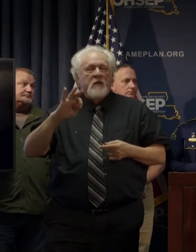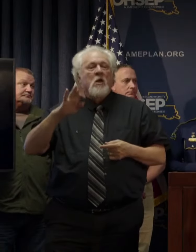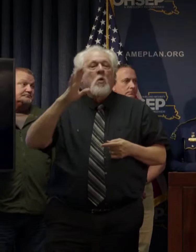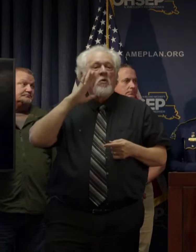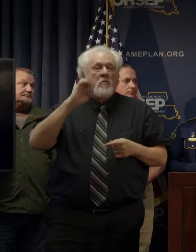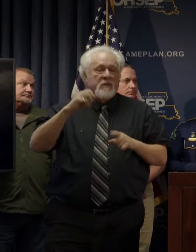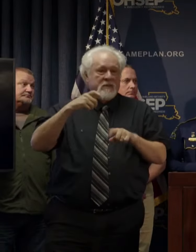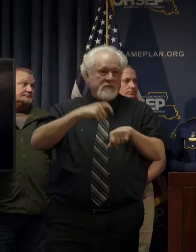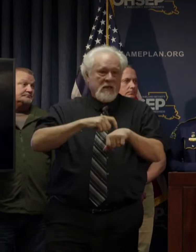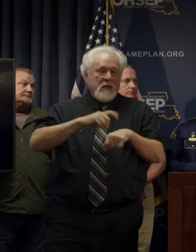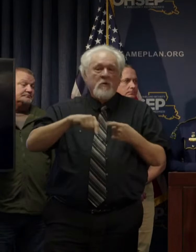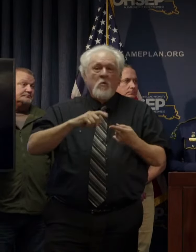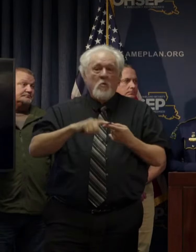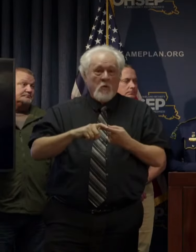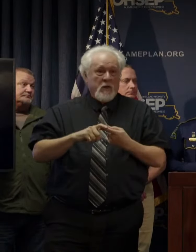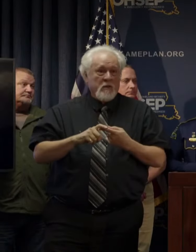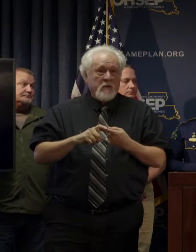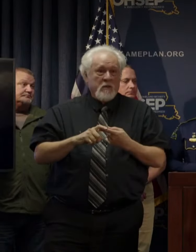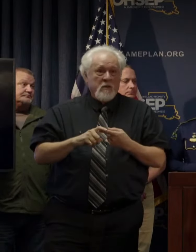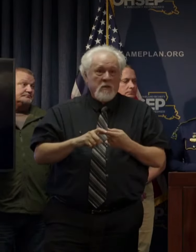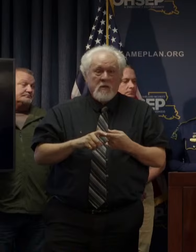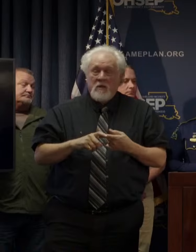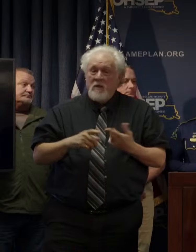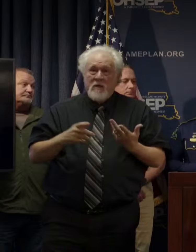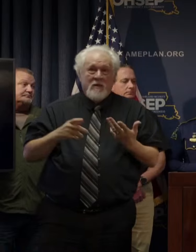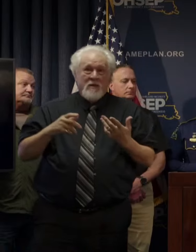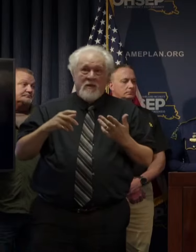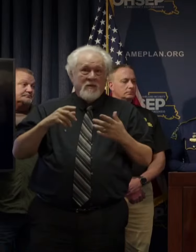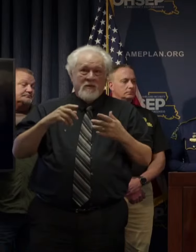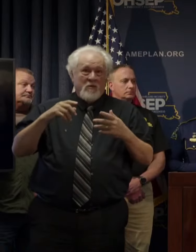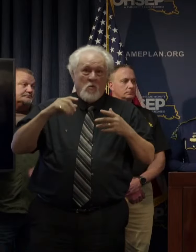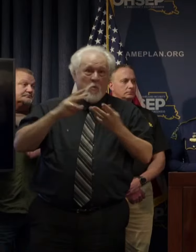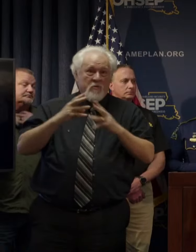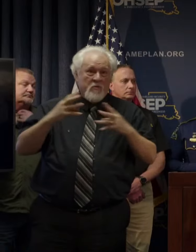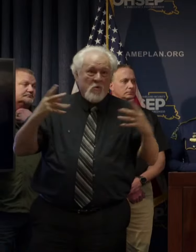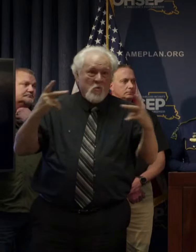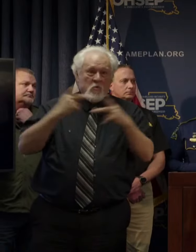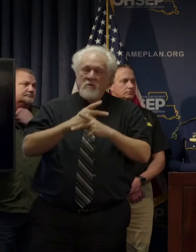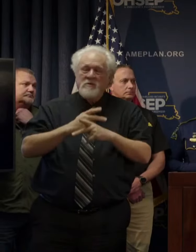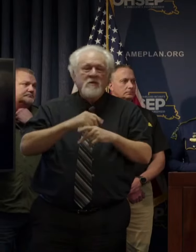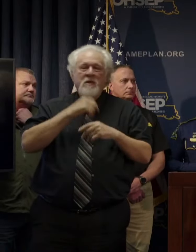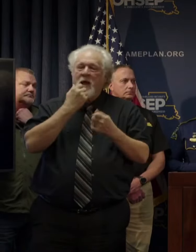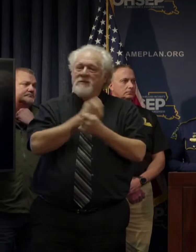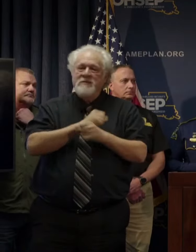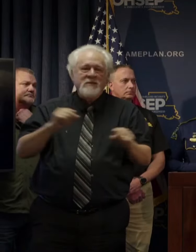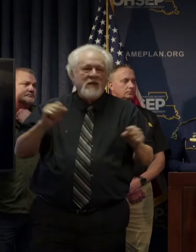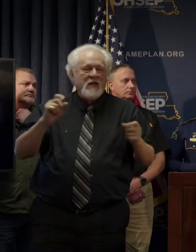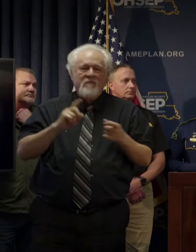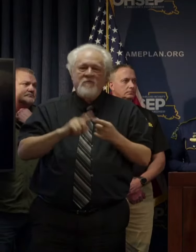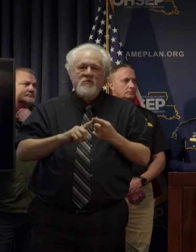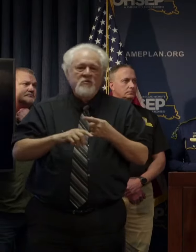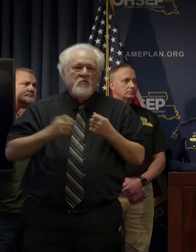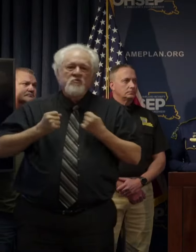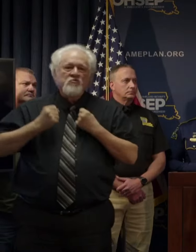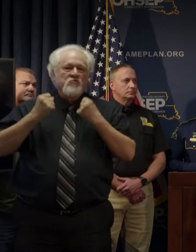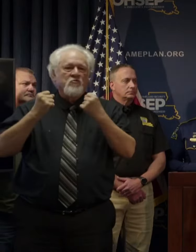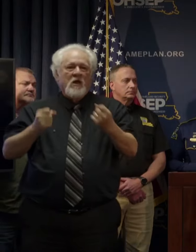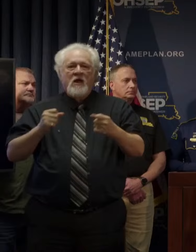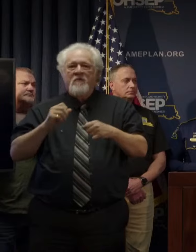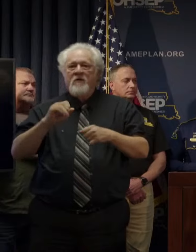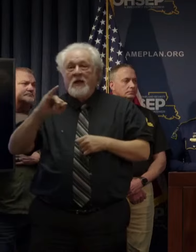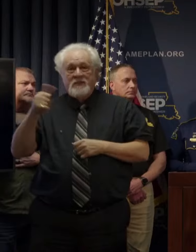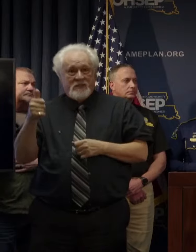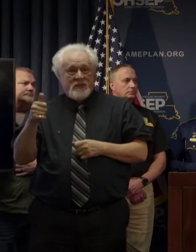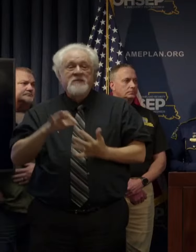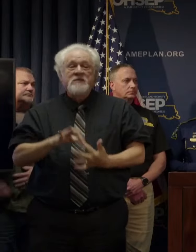point where the conditions have worsened to a point where it is not safe to travel along portions, particularly of